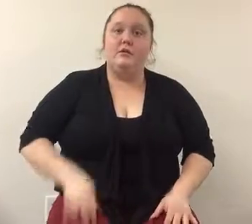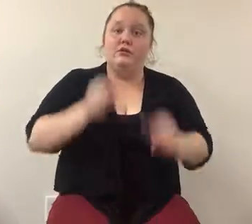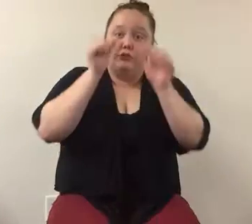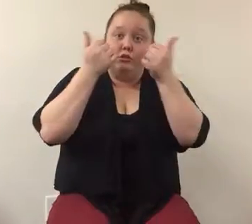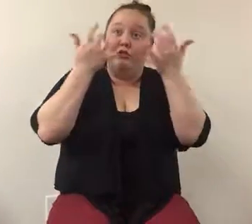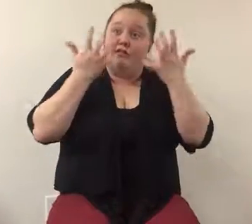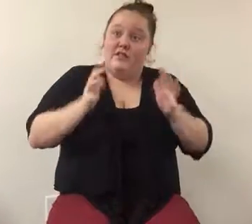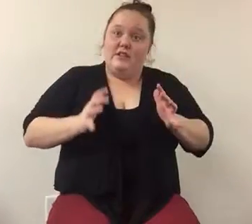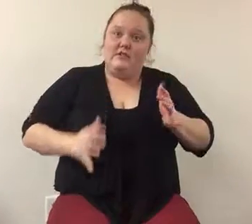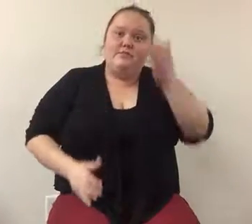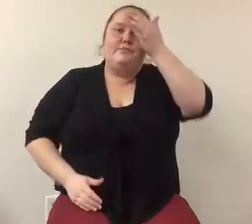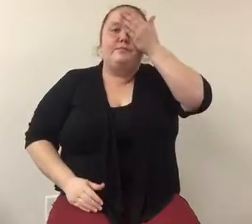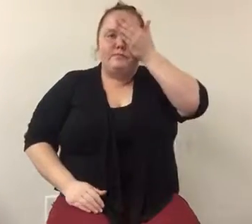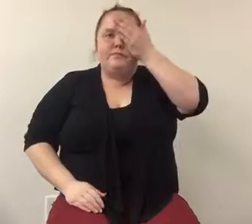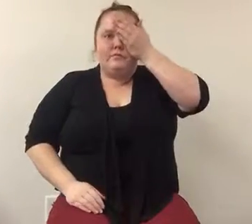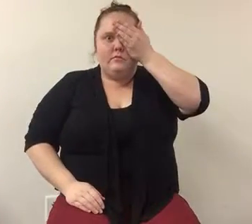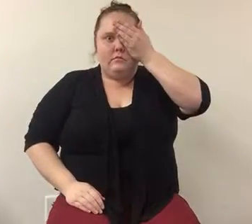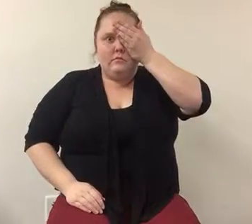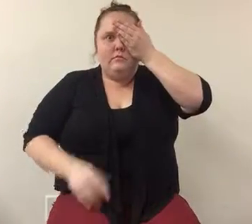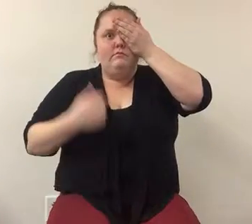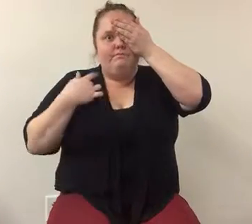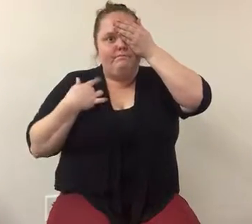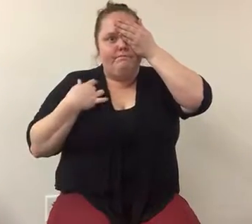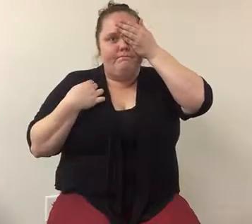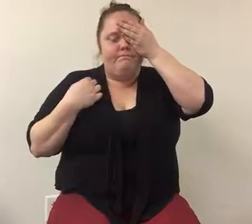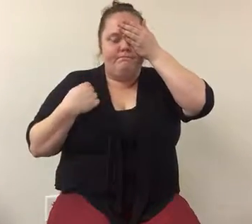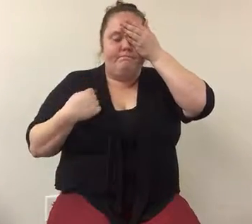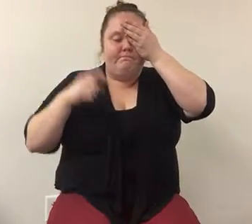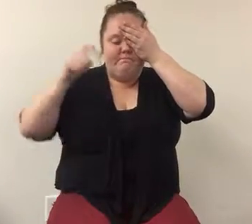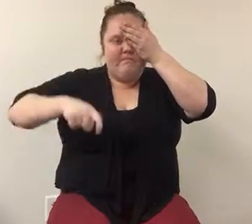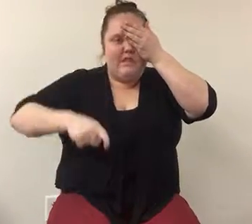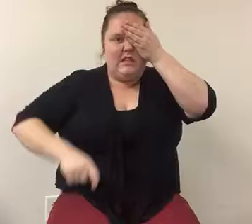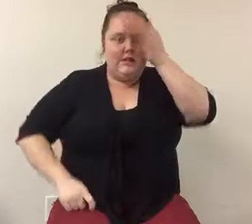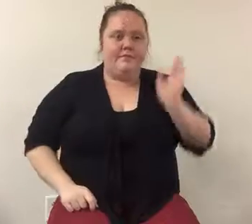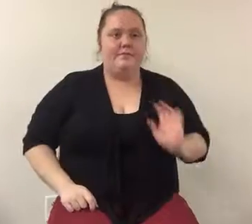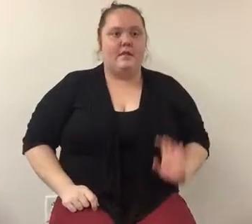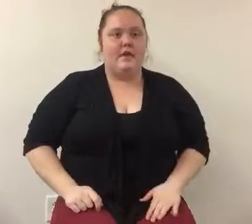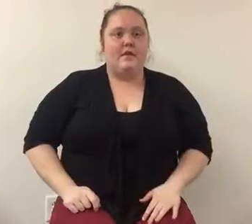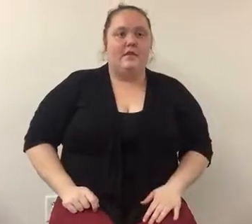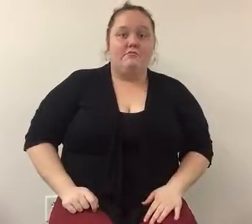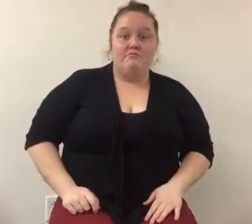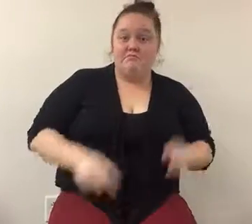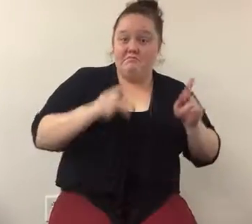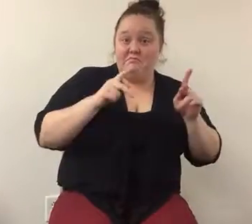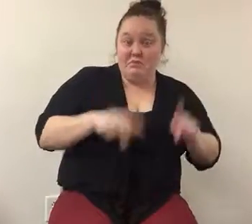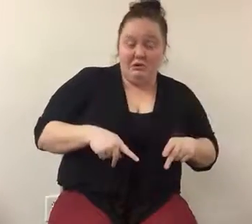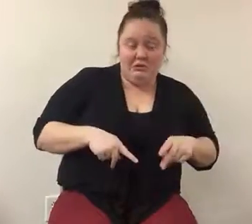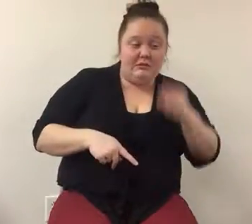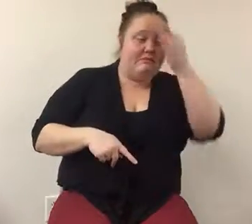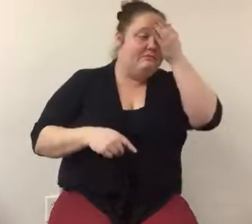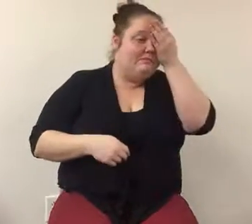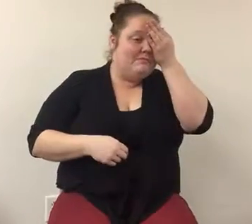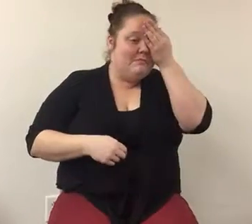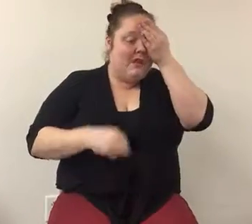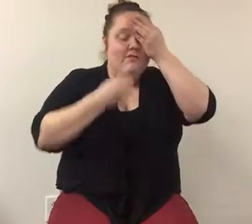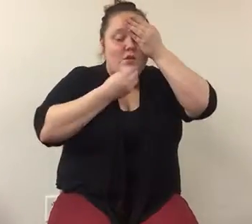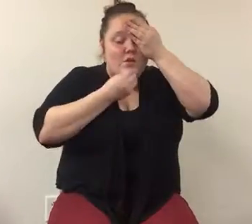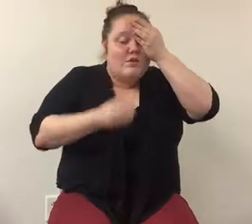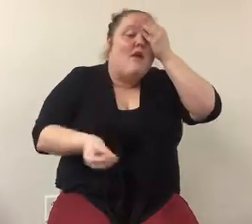surgery, and the patients tend to be in great spirits. They get a little snack afterwards. They get a cookie or a cracker and something to drink,